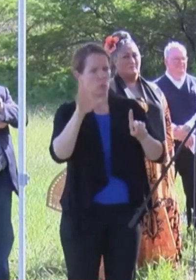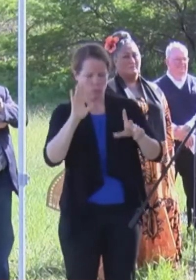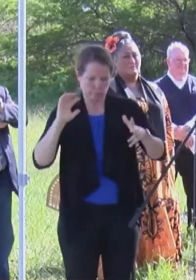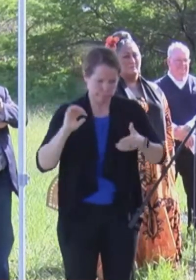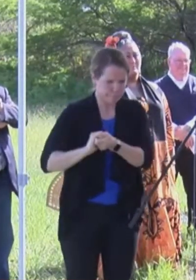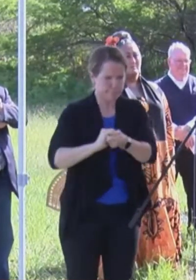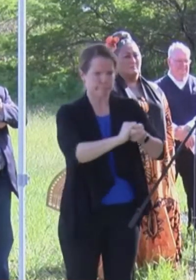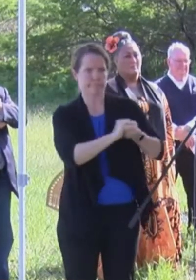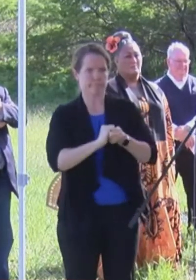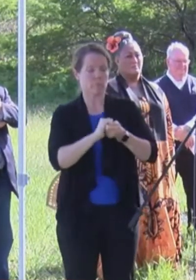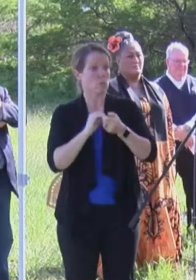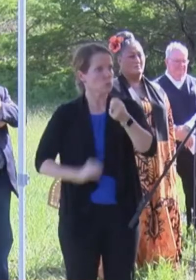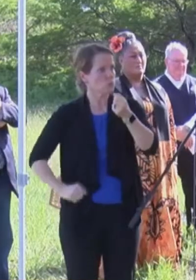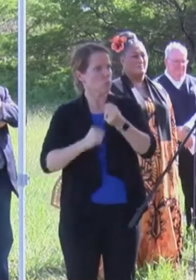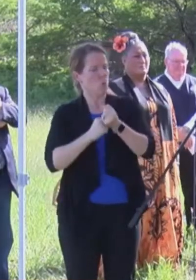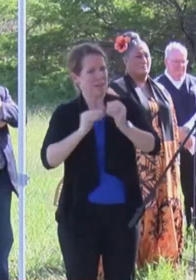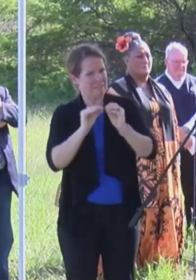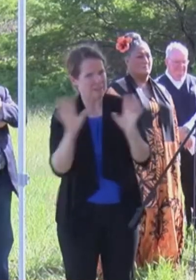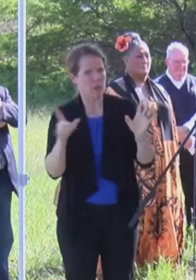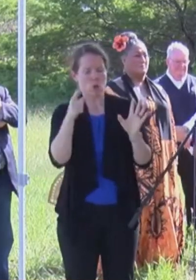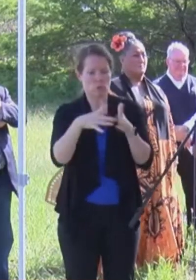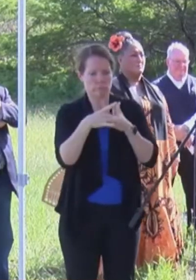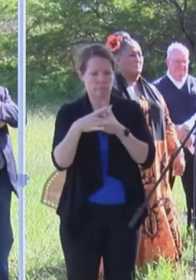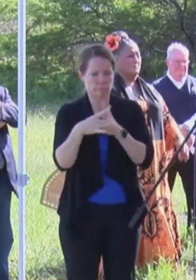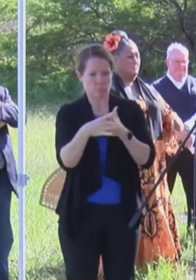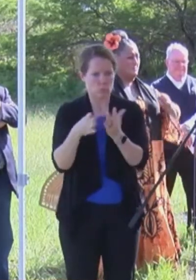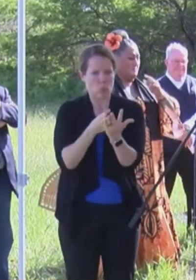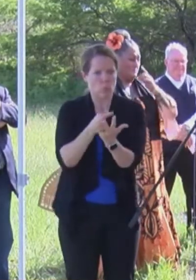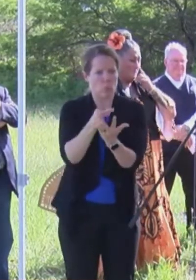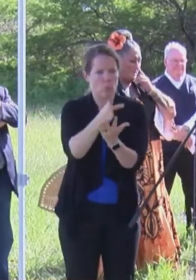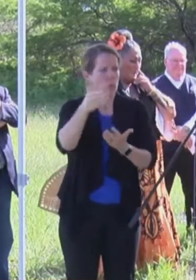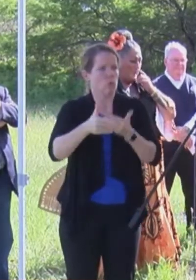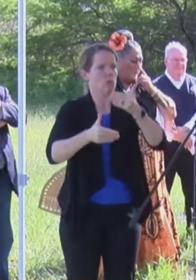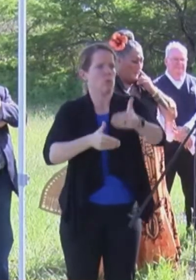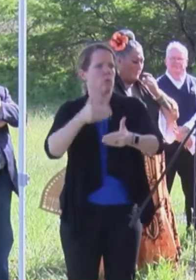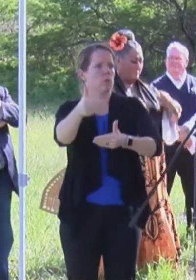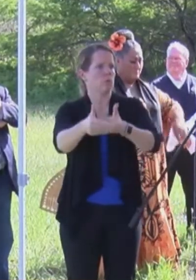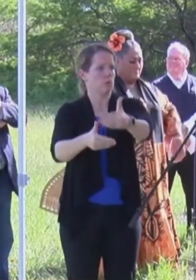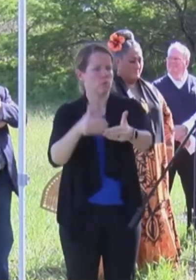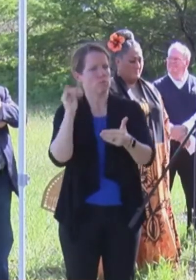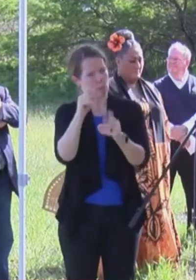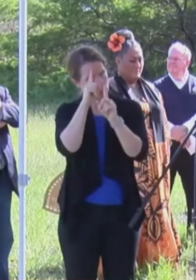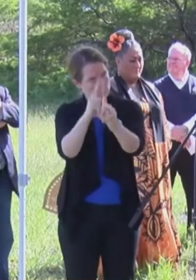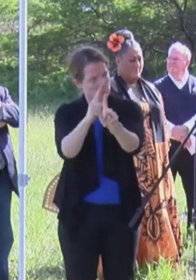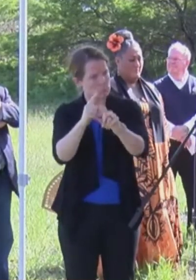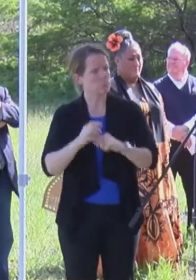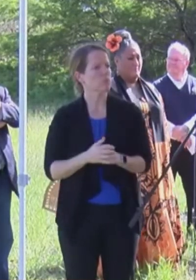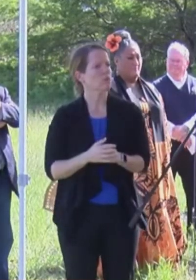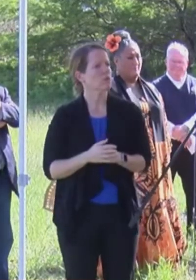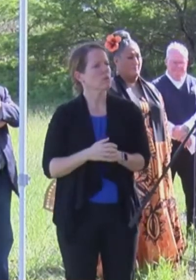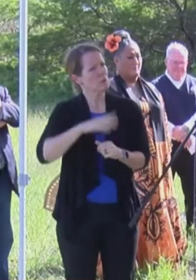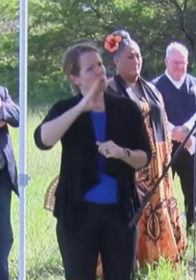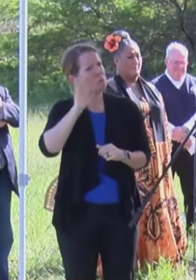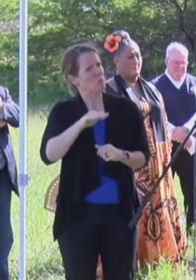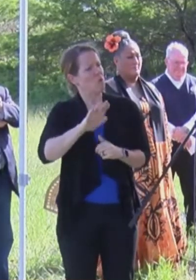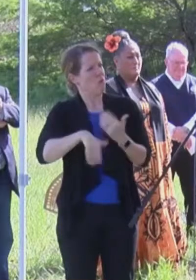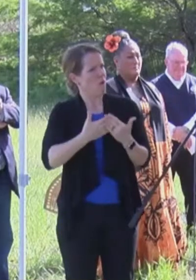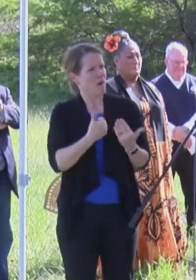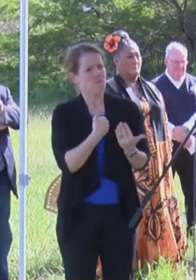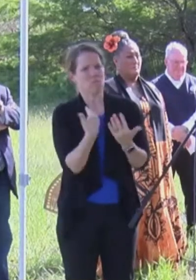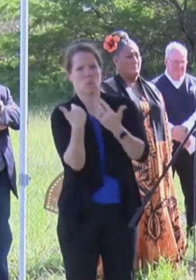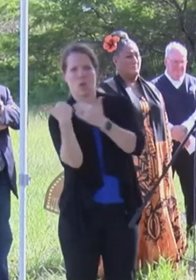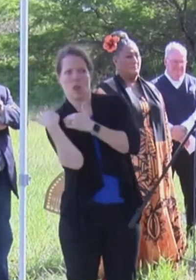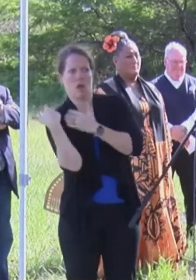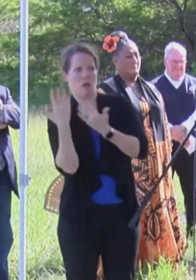us. I want to give recognition because I just think it's important that, everybody has kulana, they all have responsibility, they have a